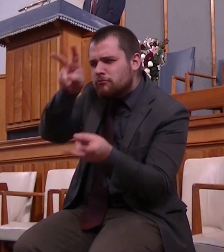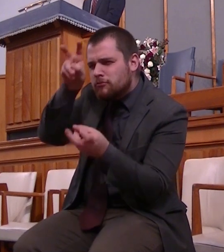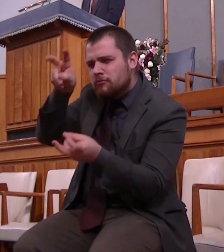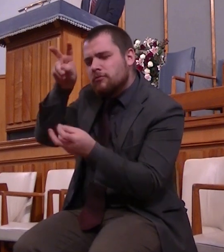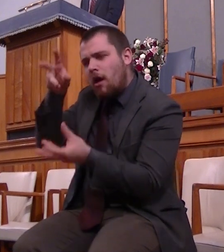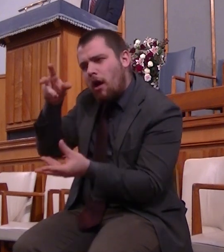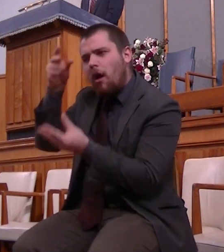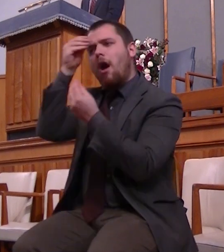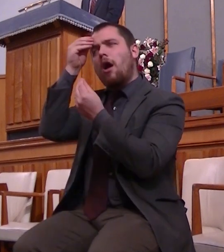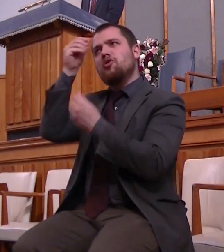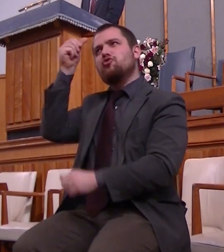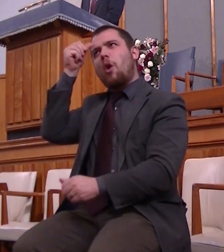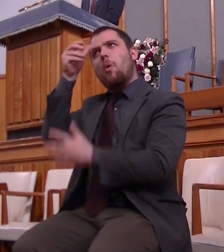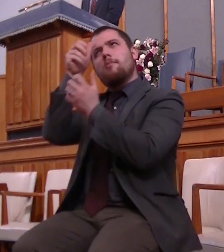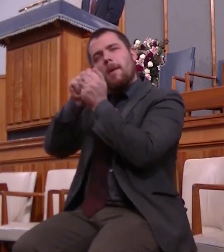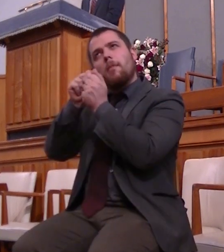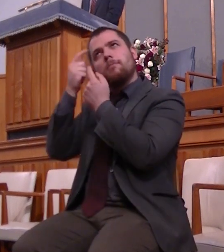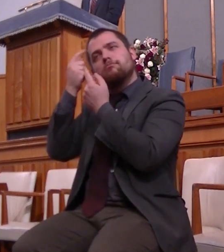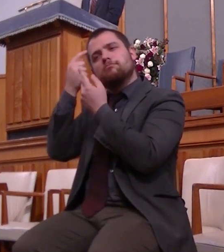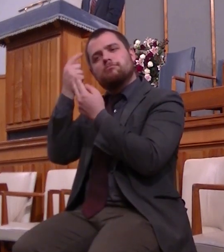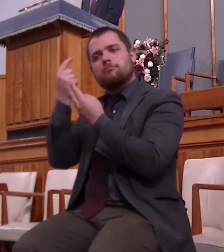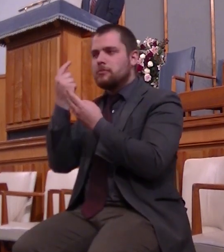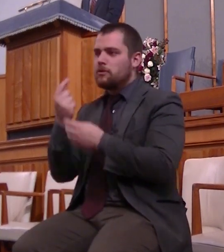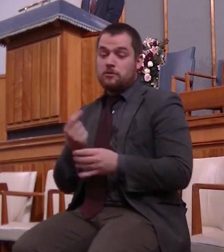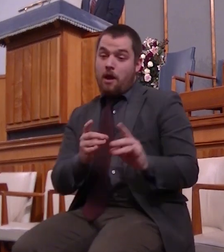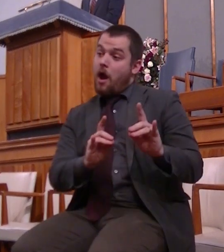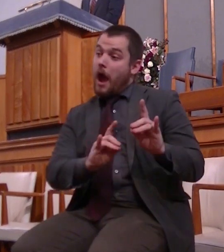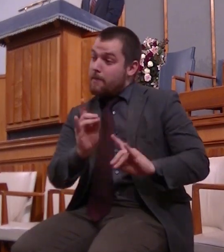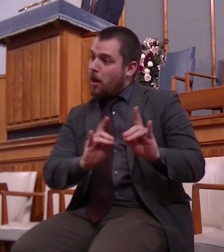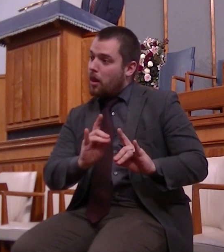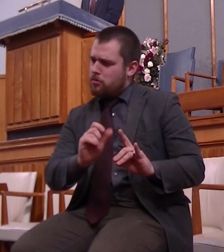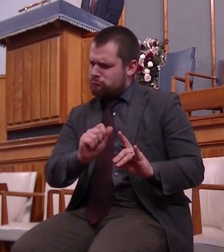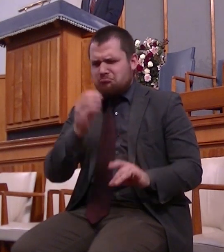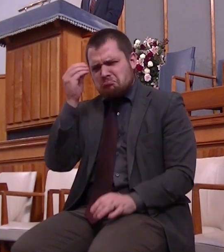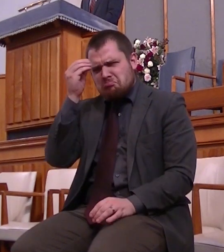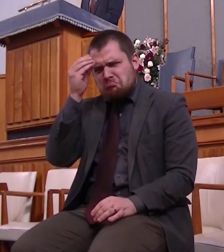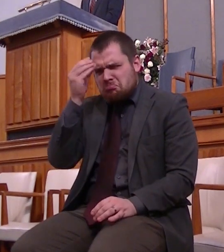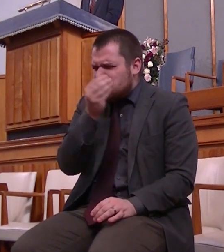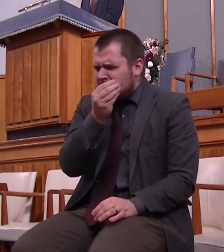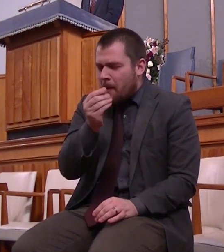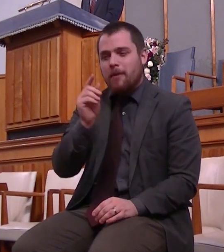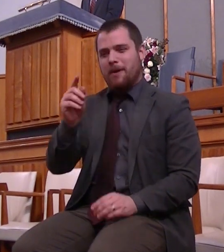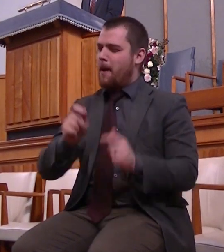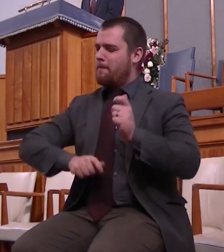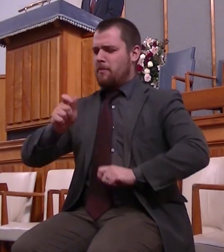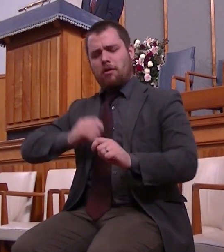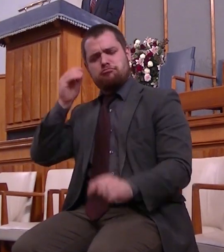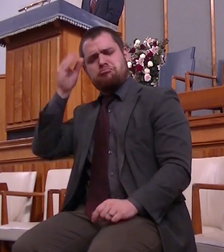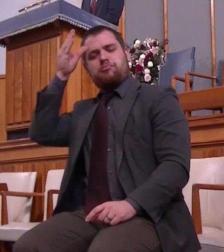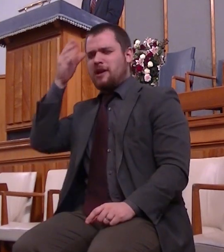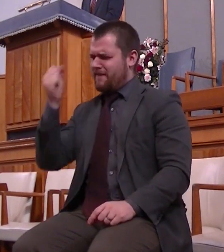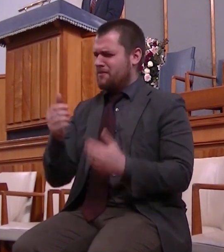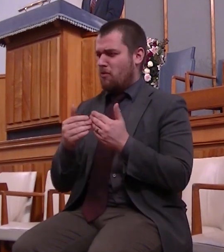Animals have some knowledge, but not intellectual awareness to be compared with ours, let